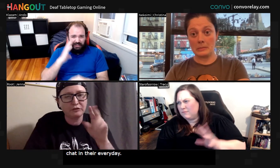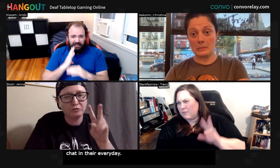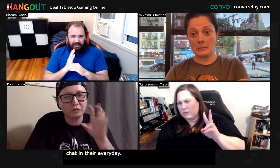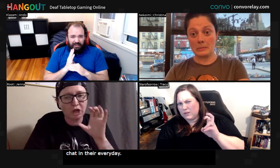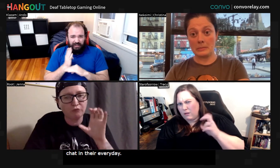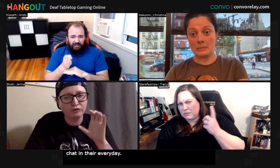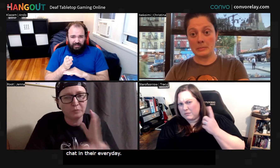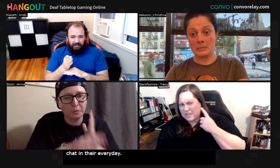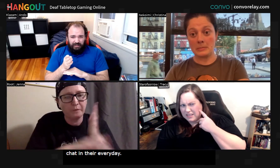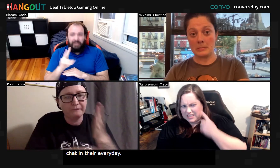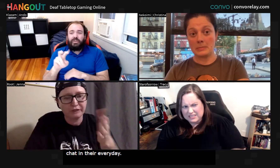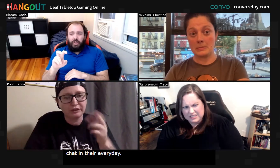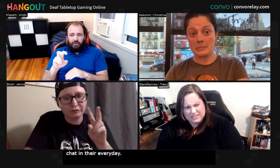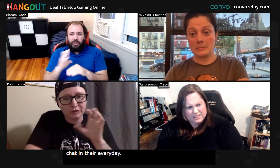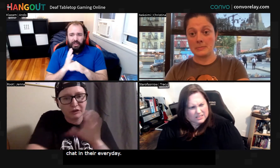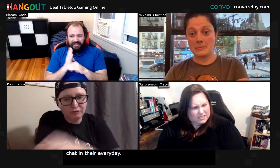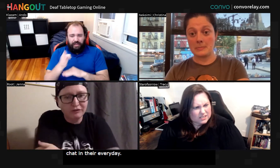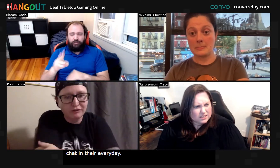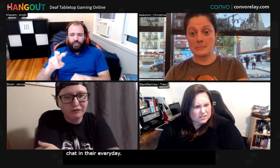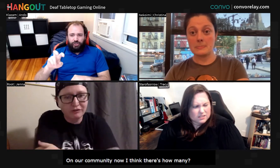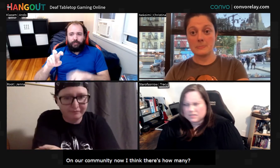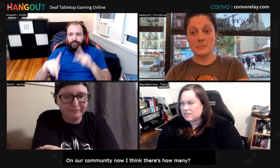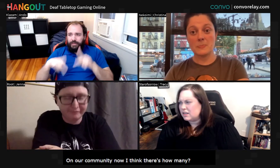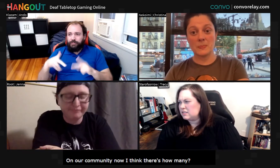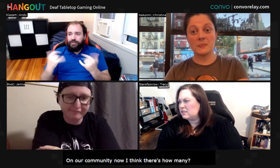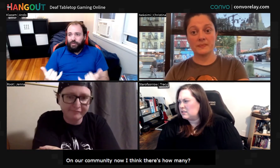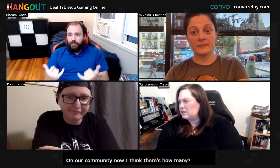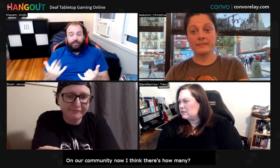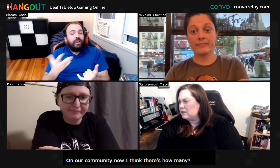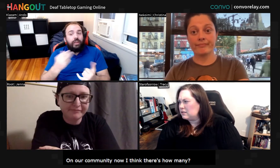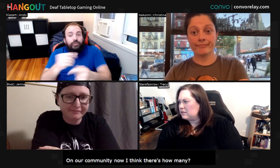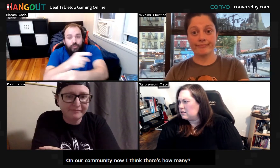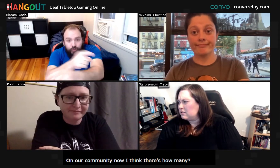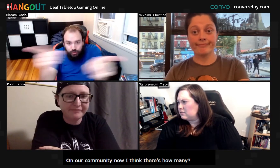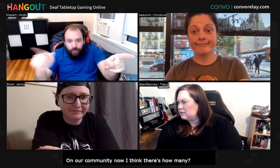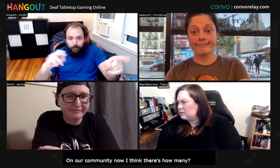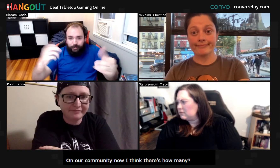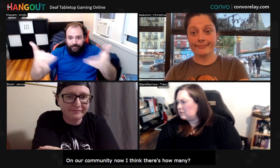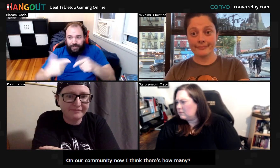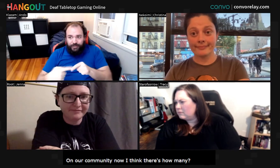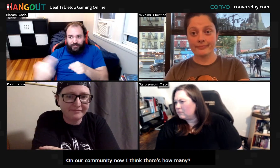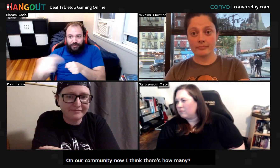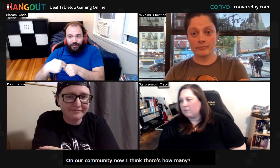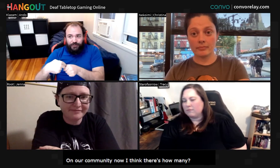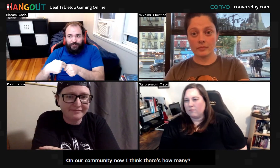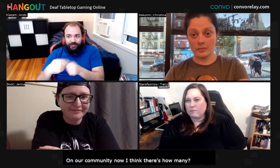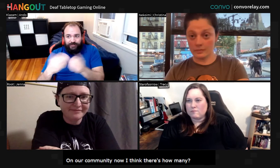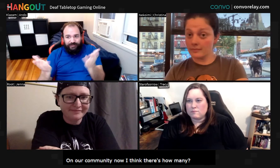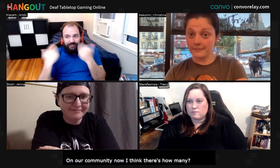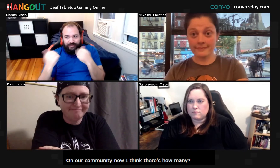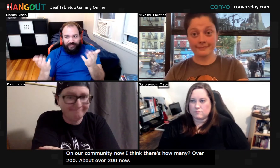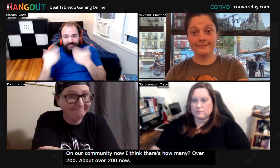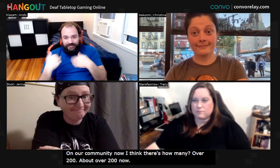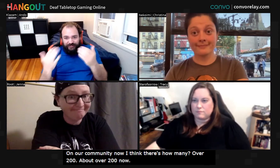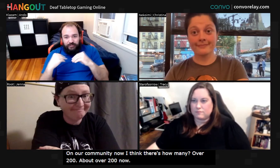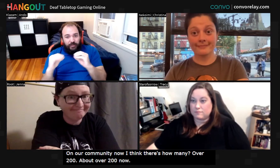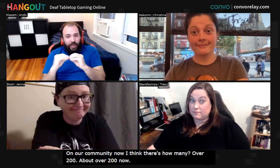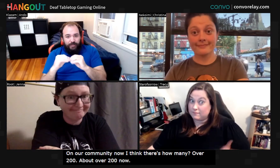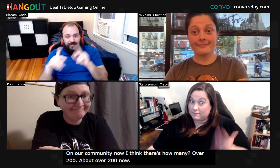Maybe I think over 200. Yeah, so we're about over 200 now, and you guys are all welcome to join. Come on